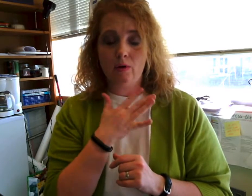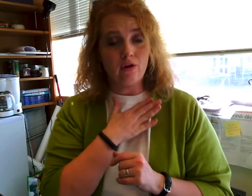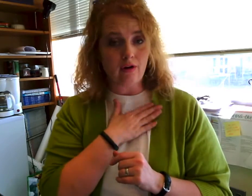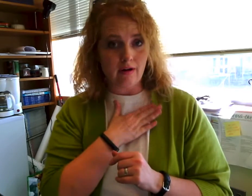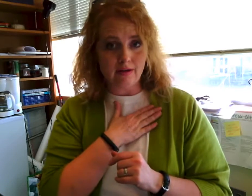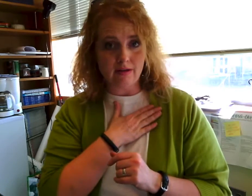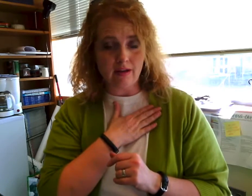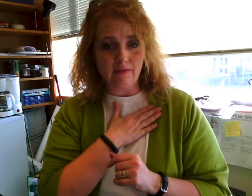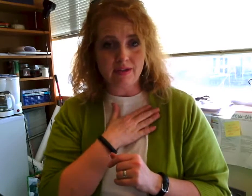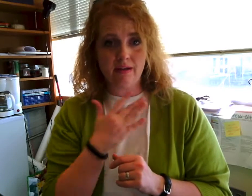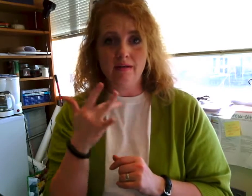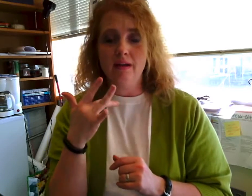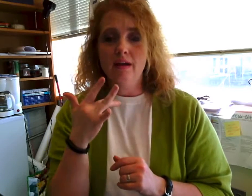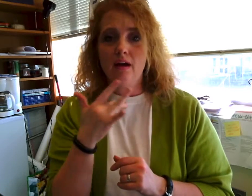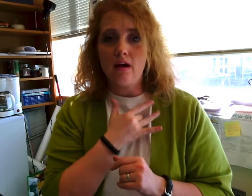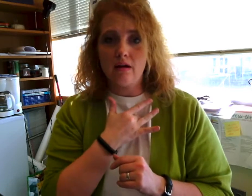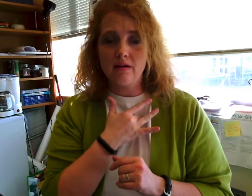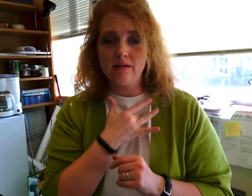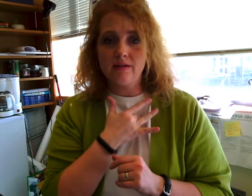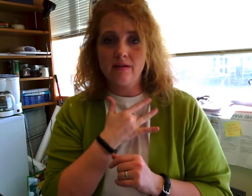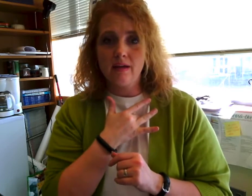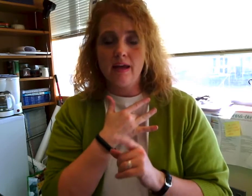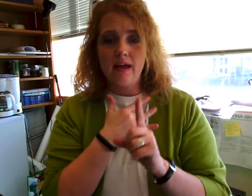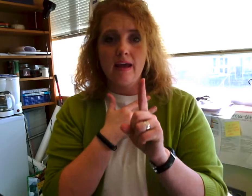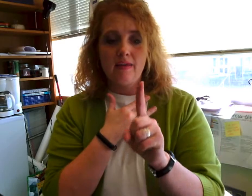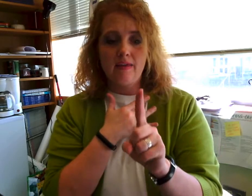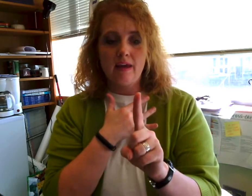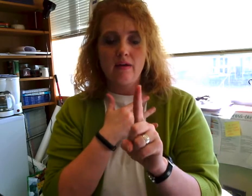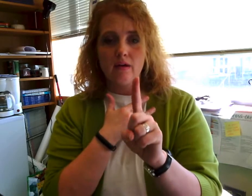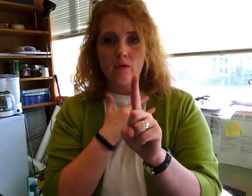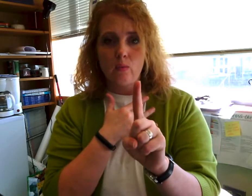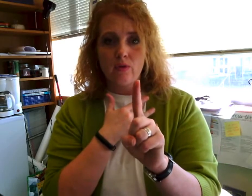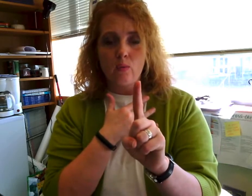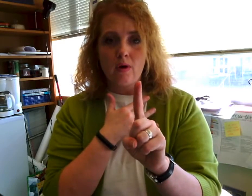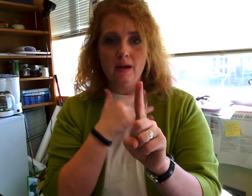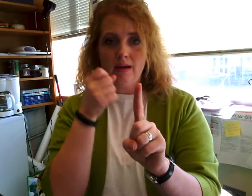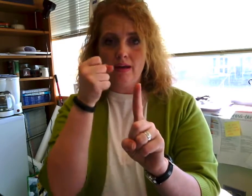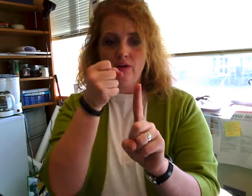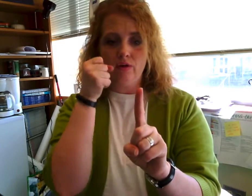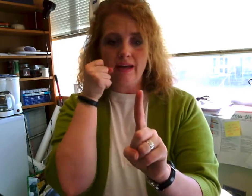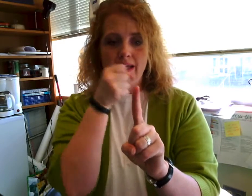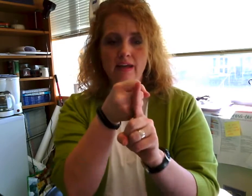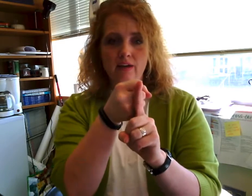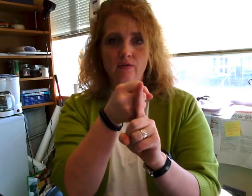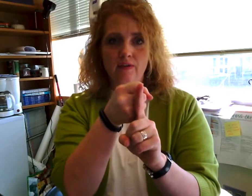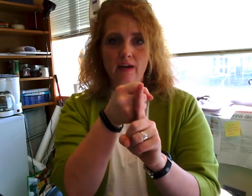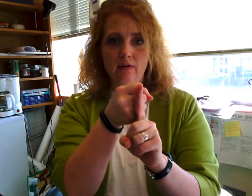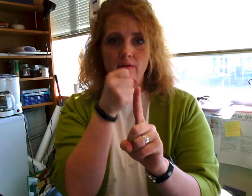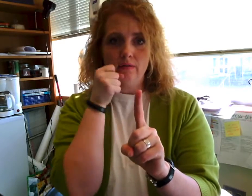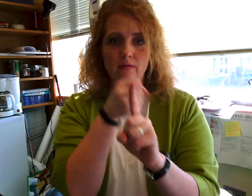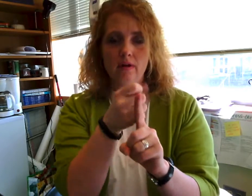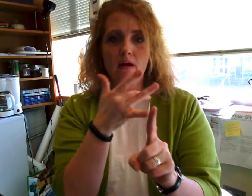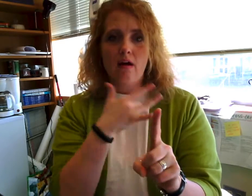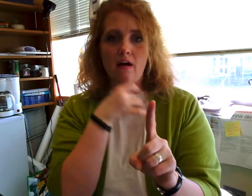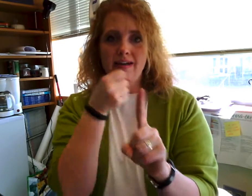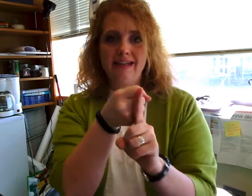where your heart is on the left side, heart, and then with a 1, and you're going to hit your finger. Heart